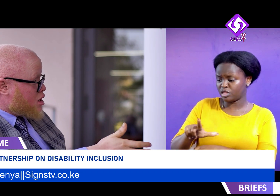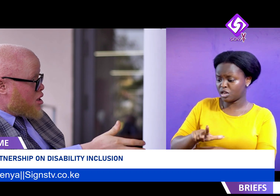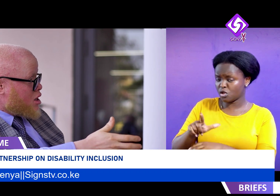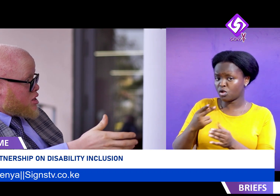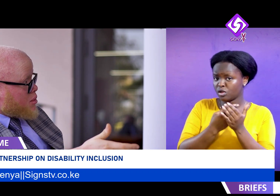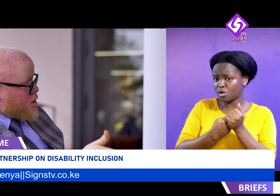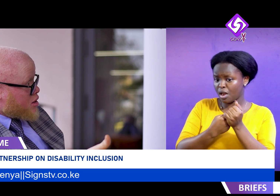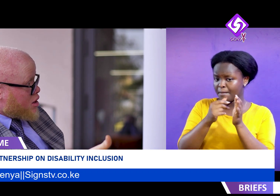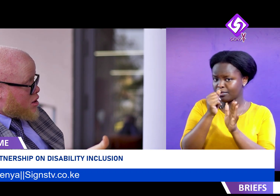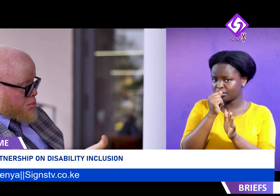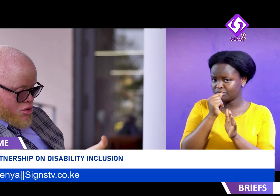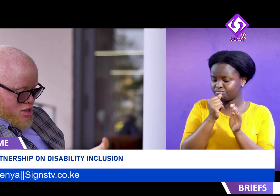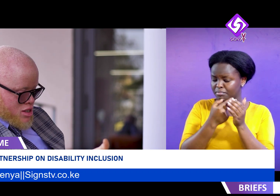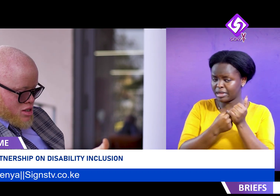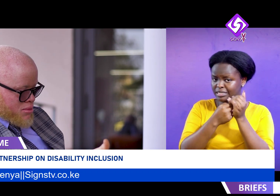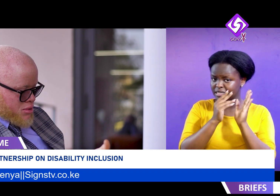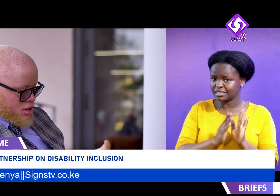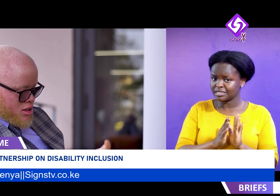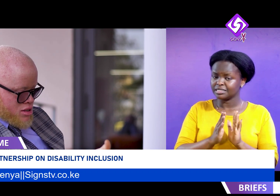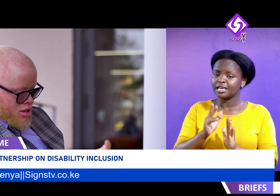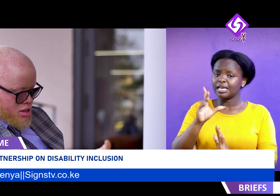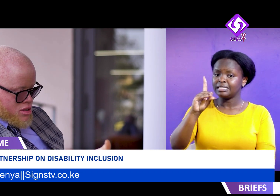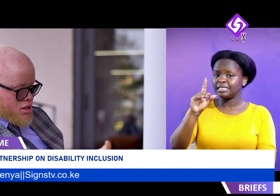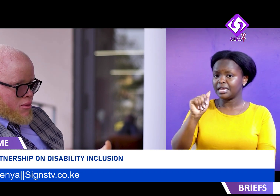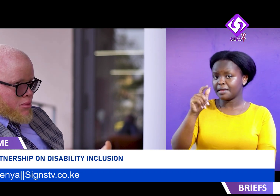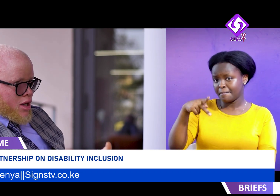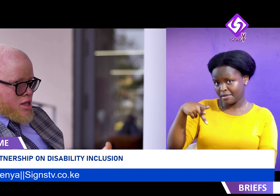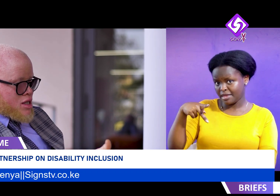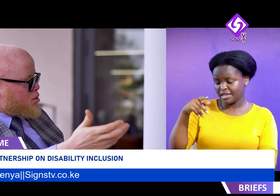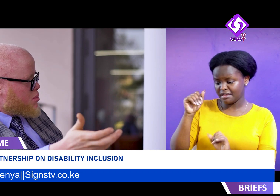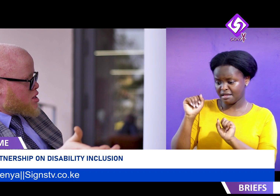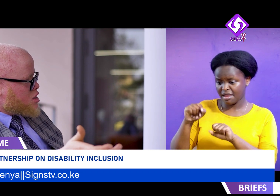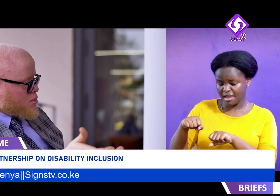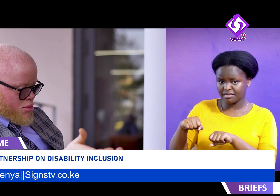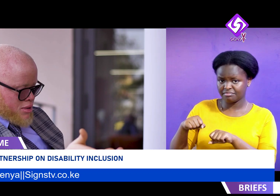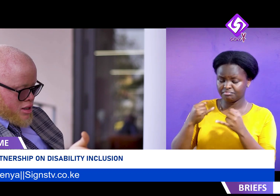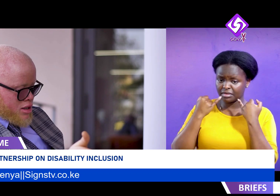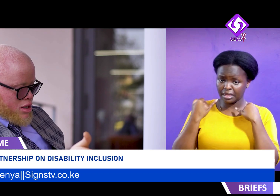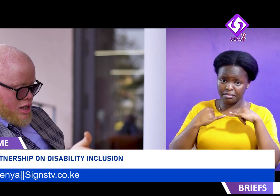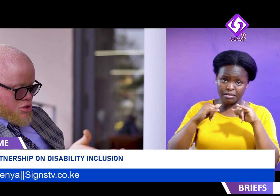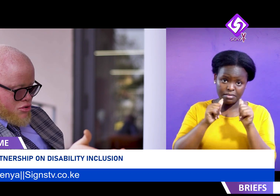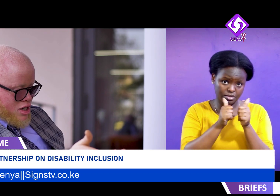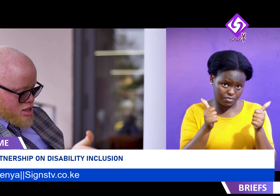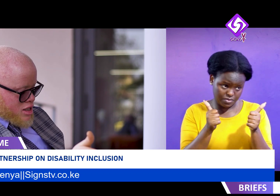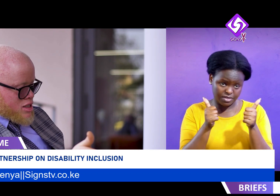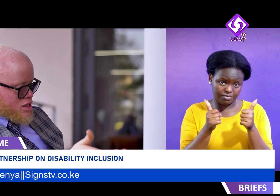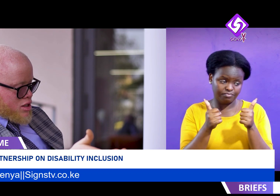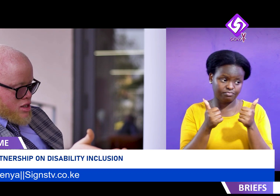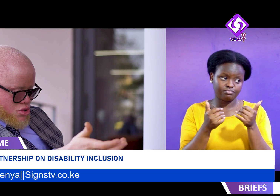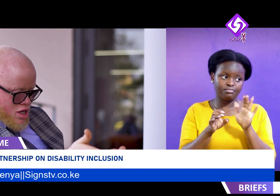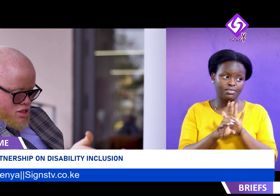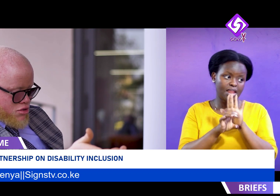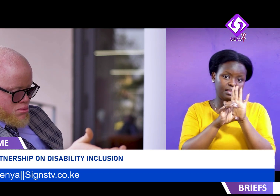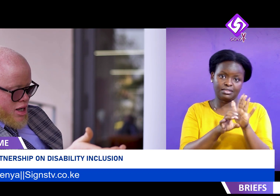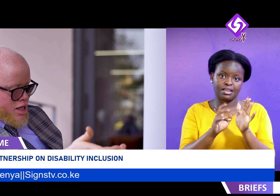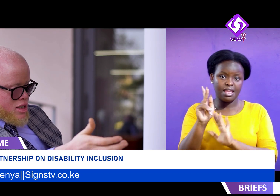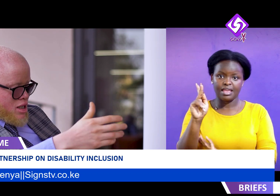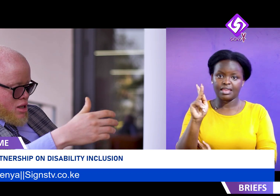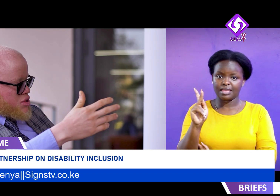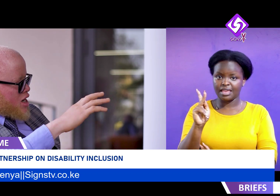that DAP, a program such as DAP, is implemented properly? The likes of Kictonet, Kenya Society